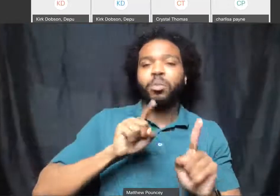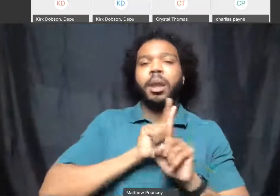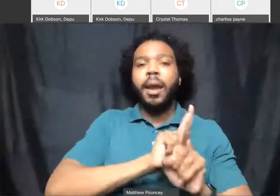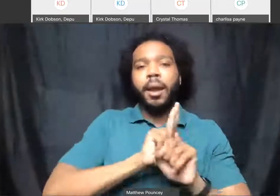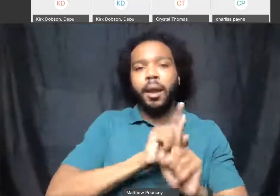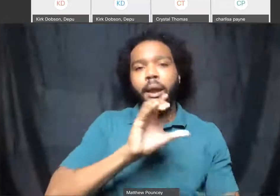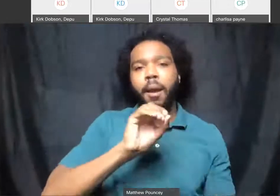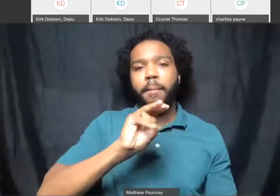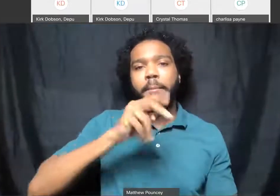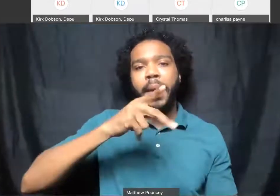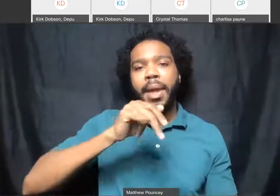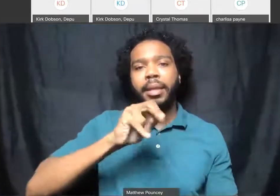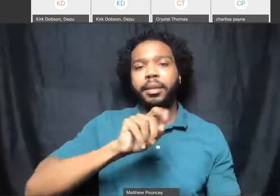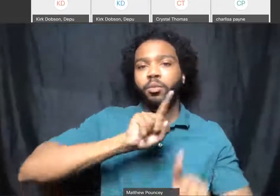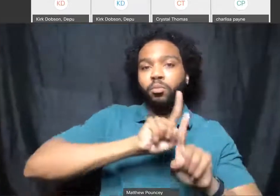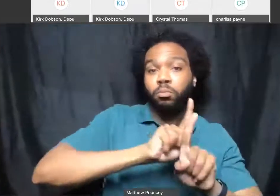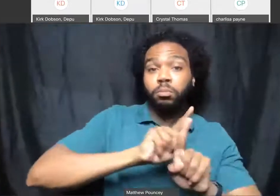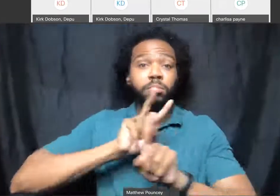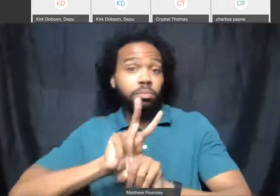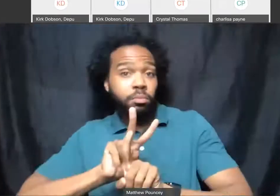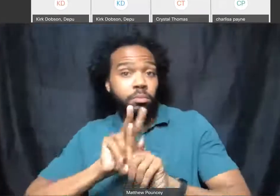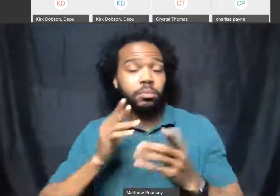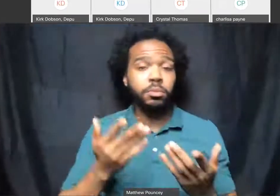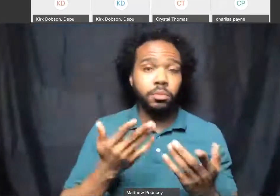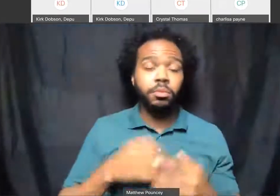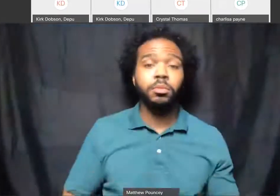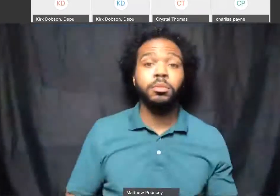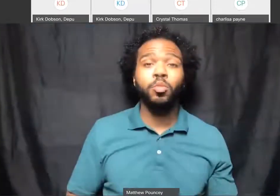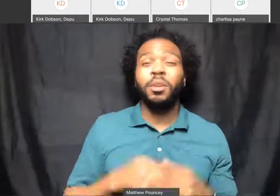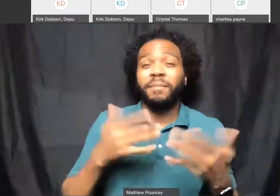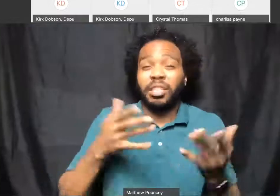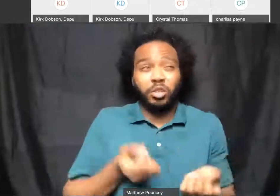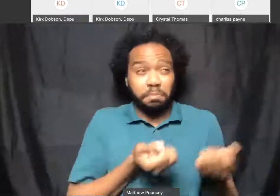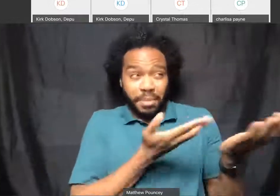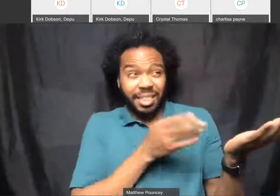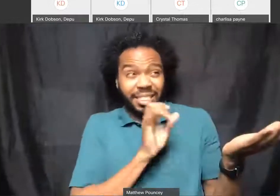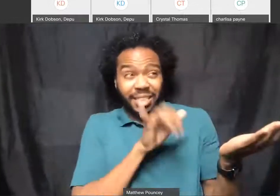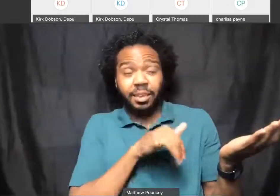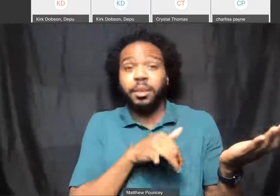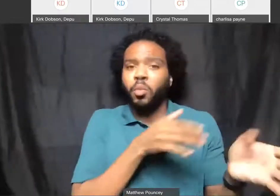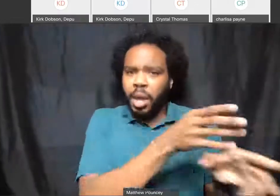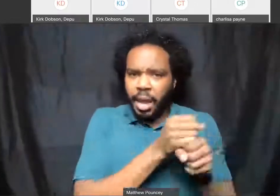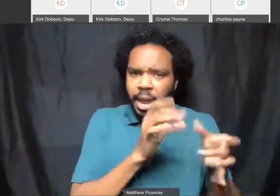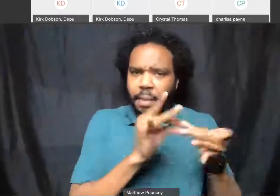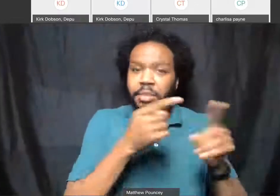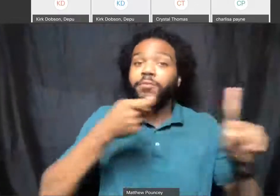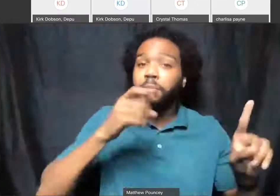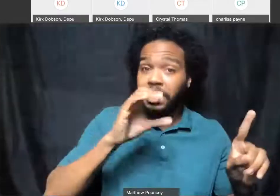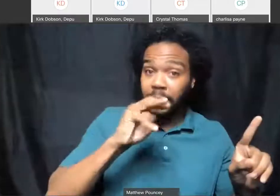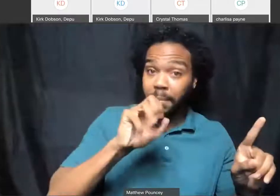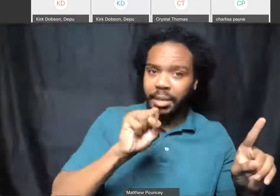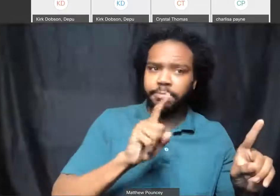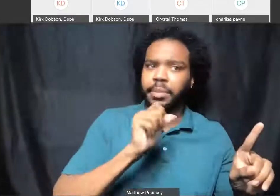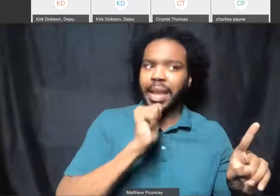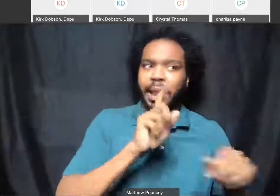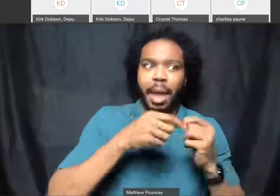to 2. We submitted that. We got comments from CMS, but not about that, so we expect it to